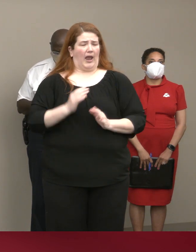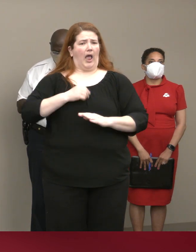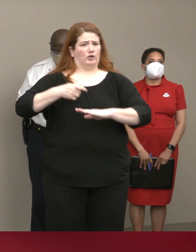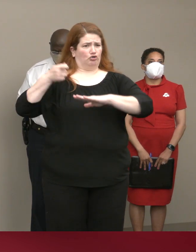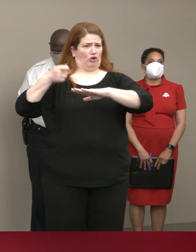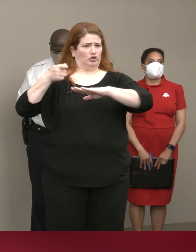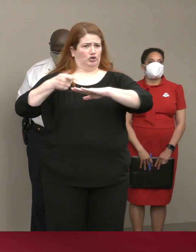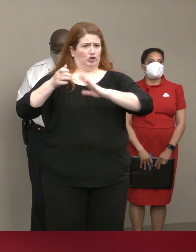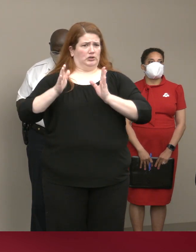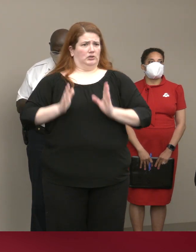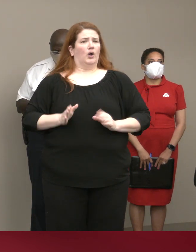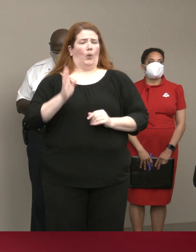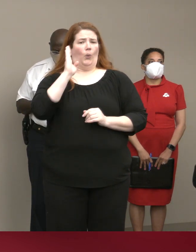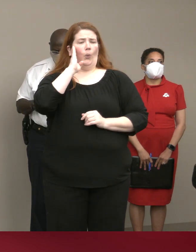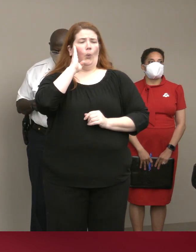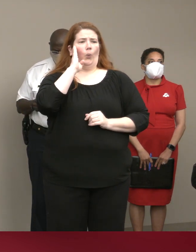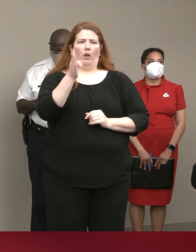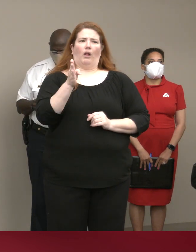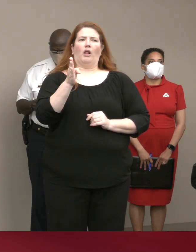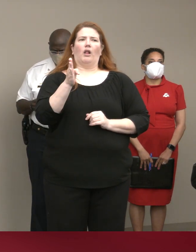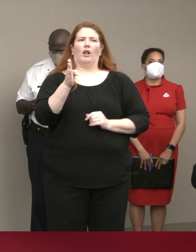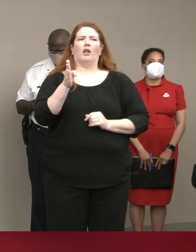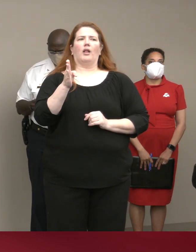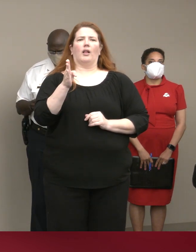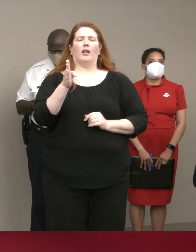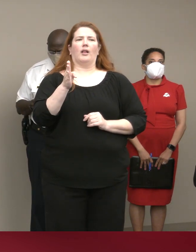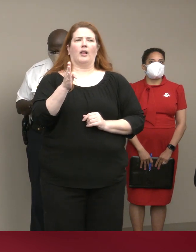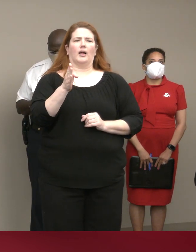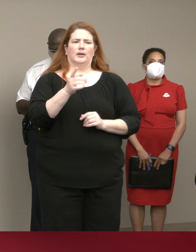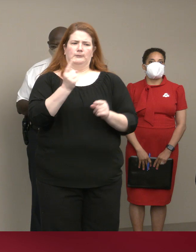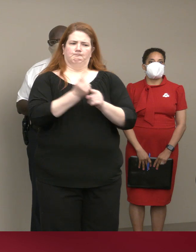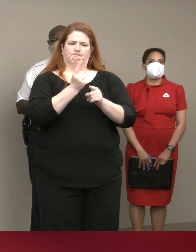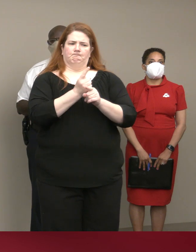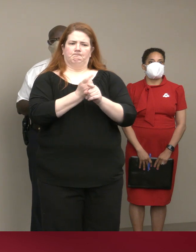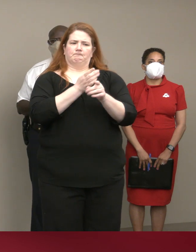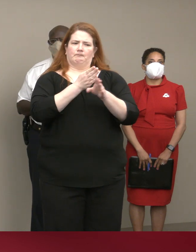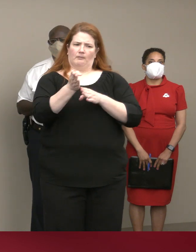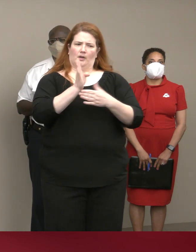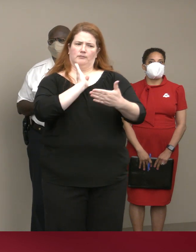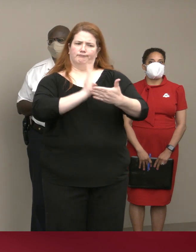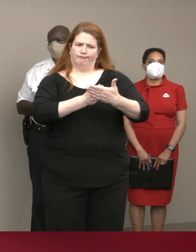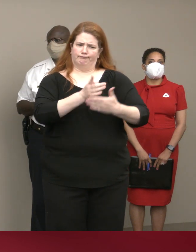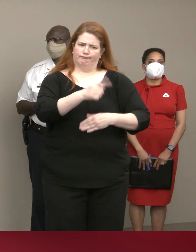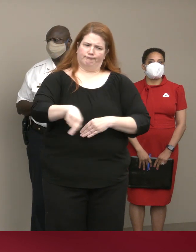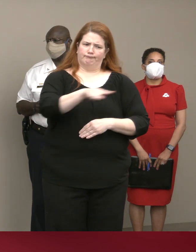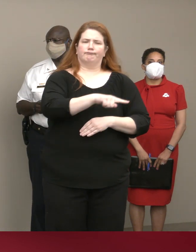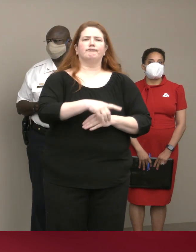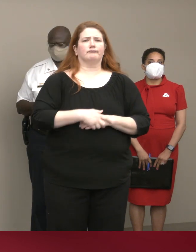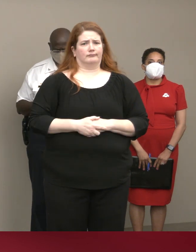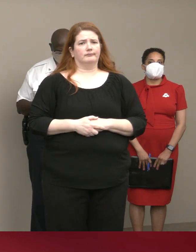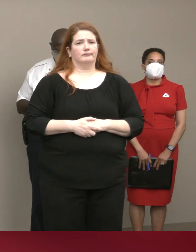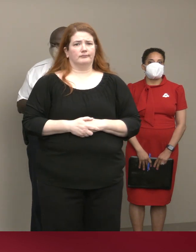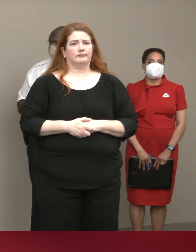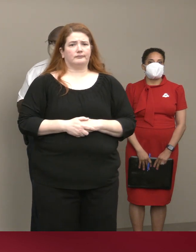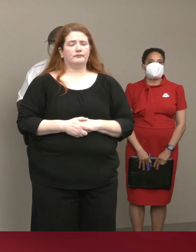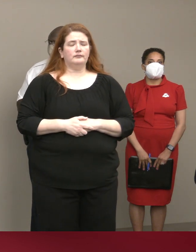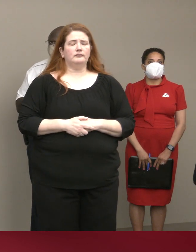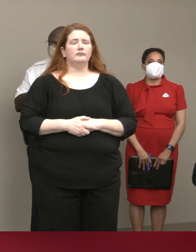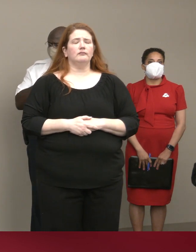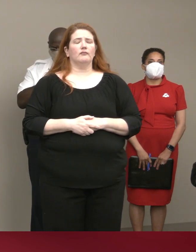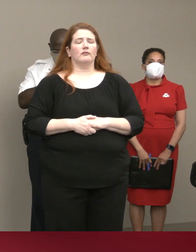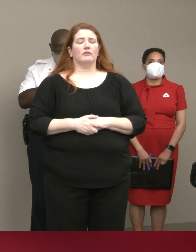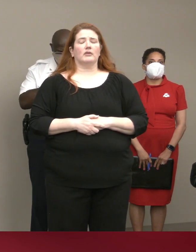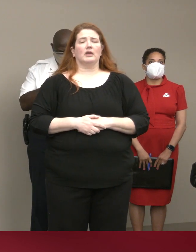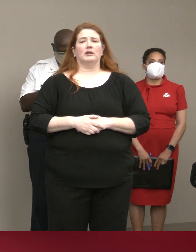judges will do their jobs to the fullest extent of the law. To